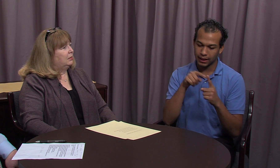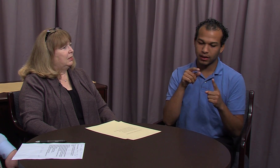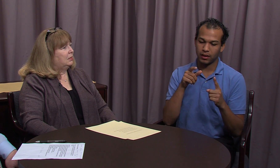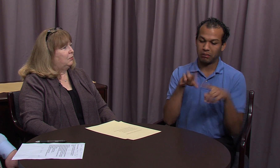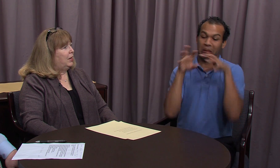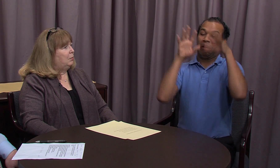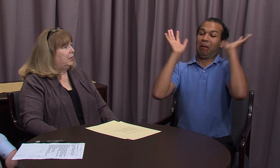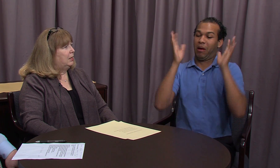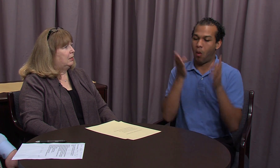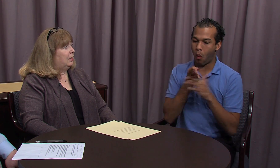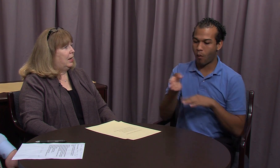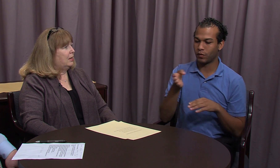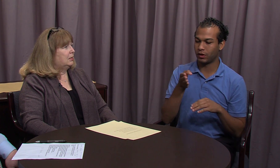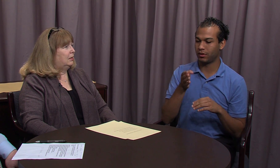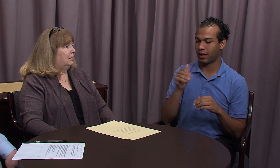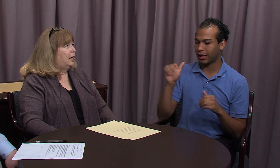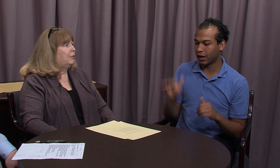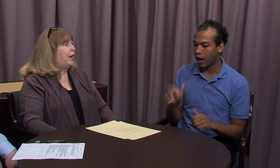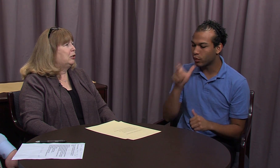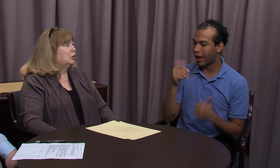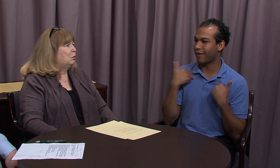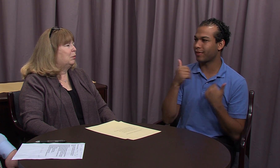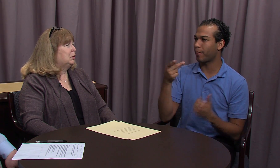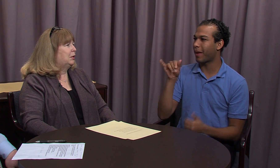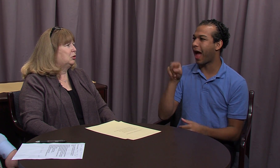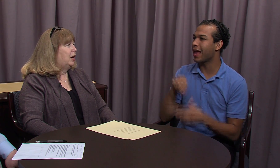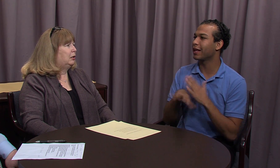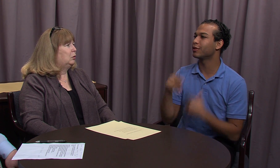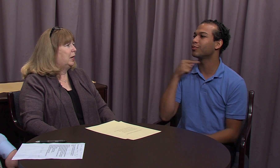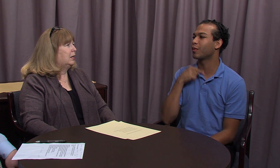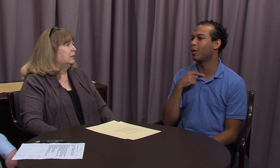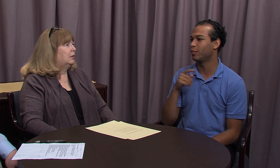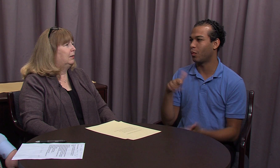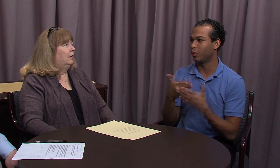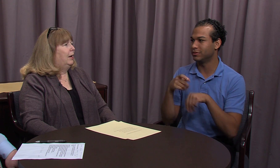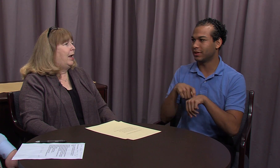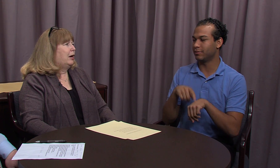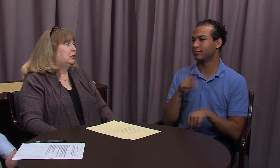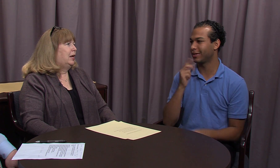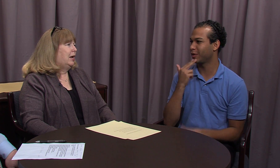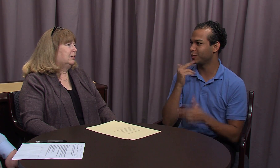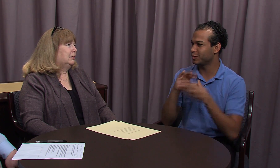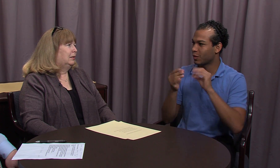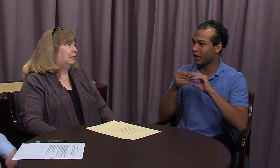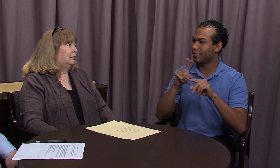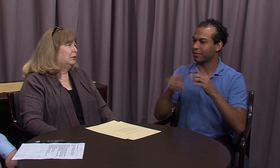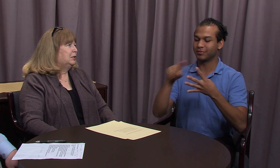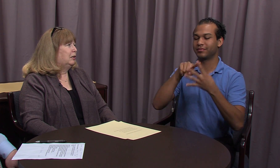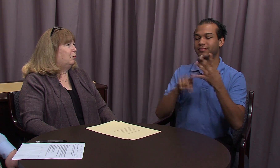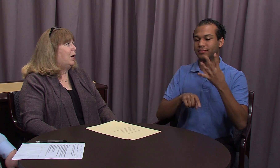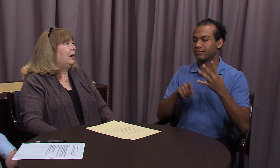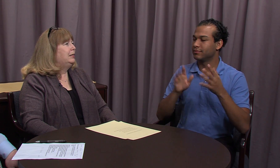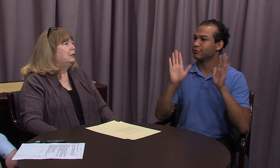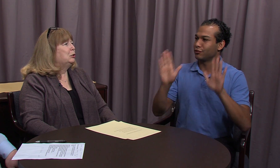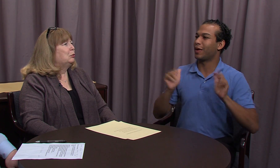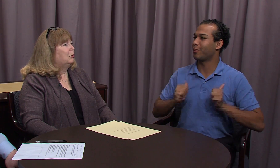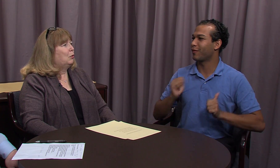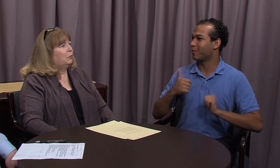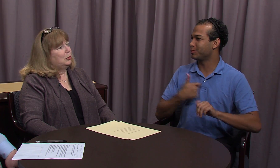it's a family that has a lot of anxious moments about a child who actually has a little stick of pine in his throat from chewing